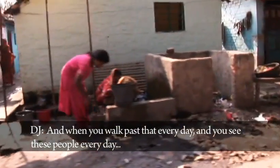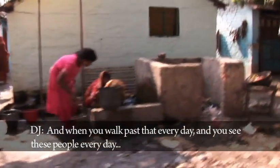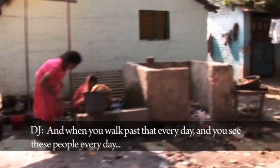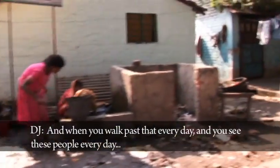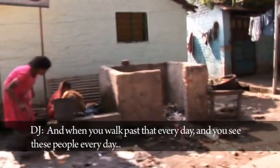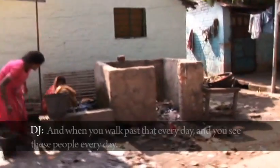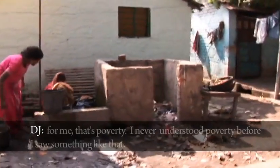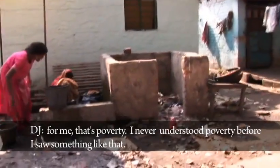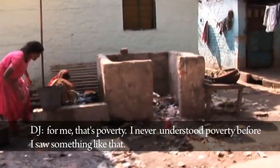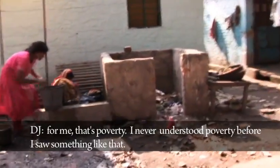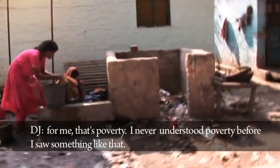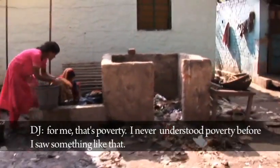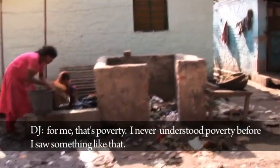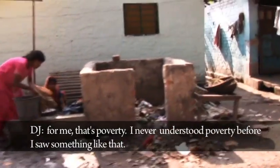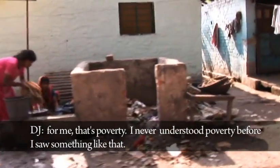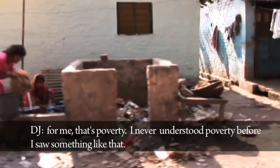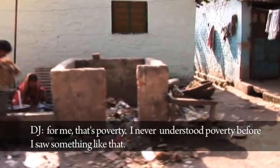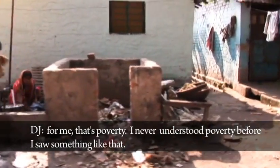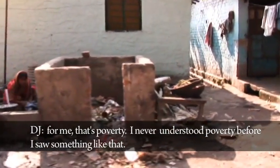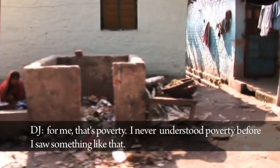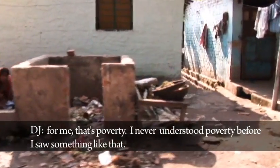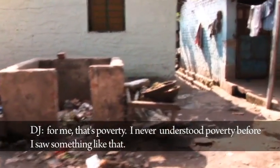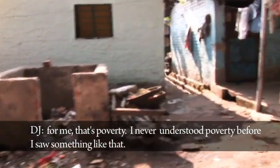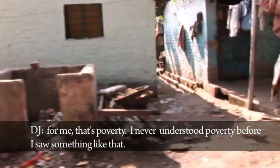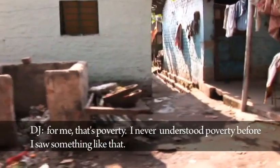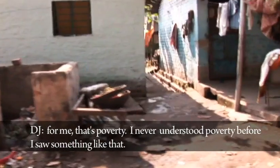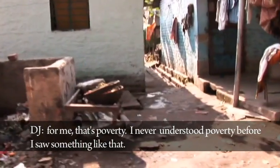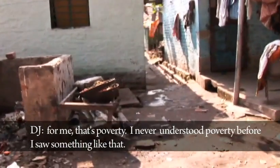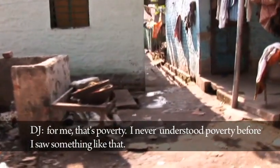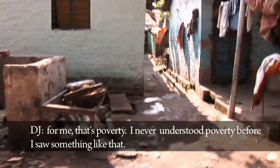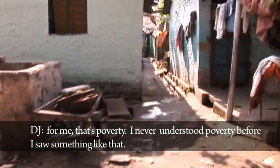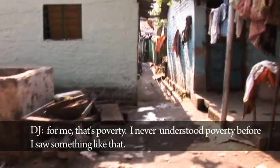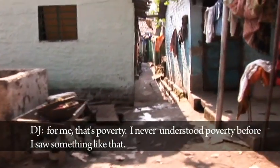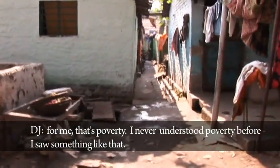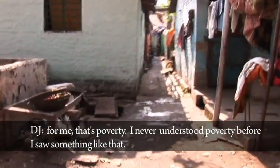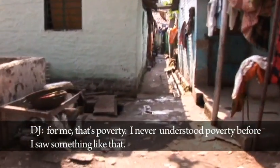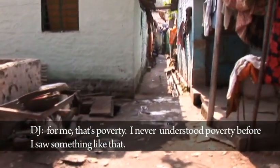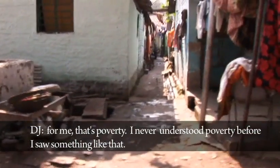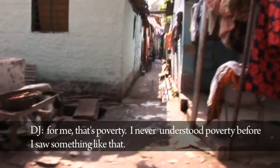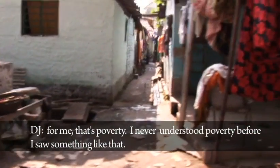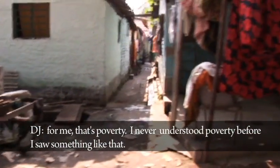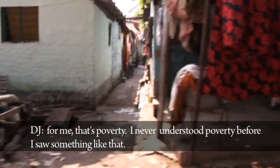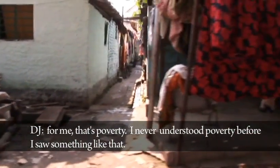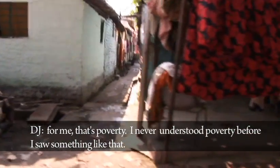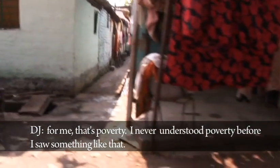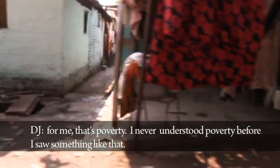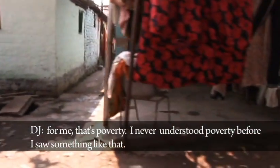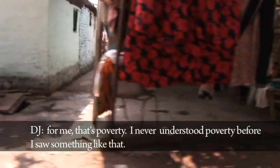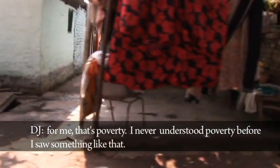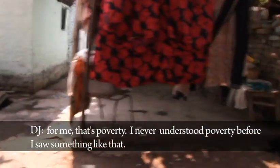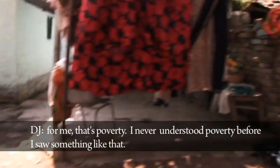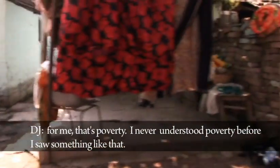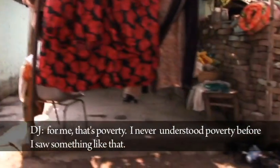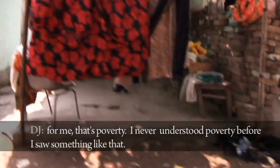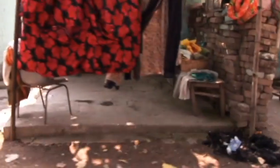day, for me, that's poverty. I never understood poverty before I saw something like that.